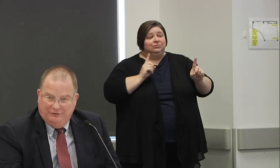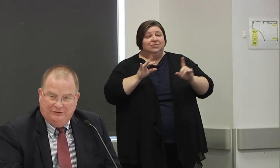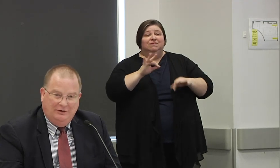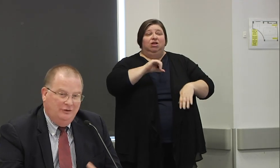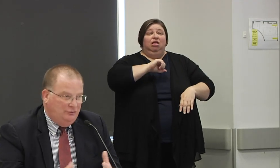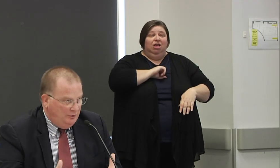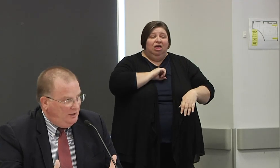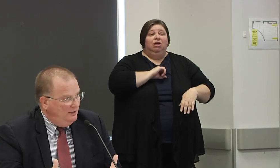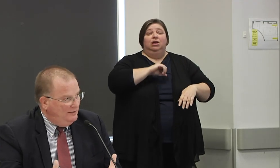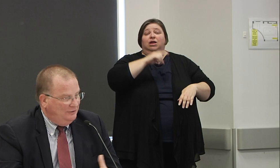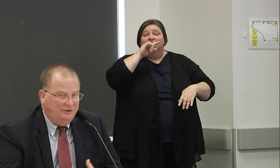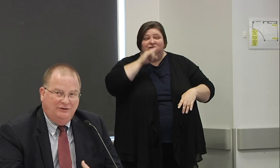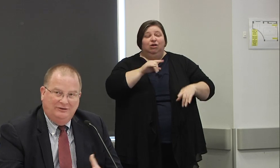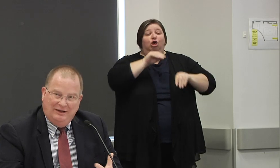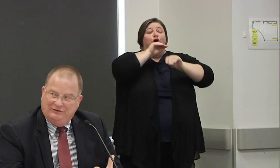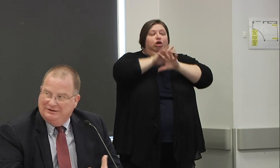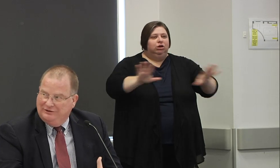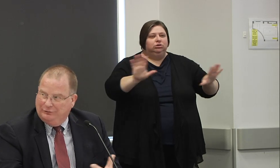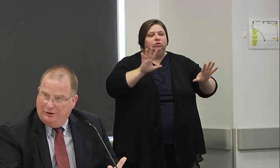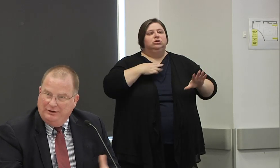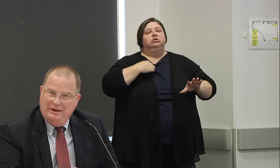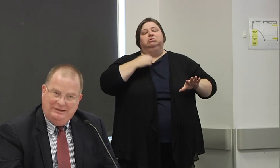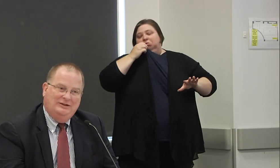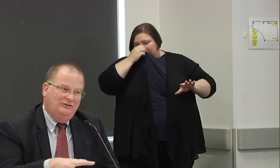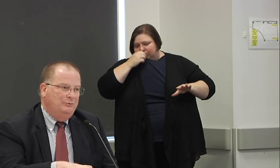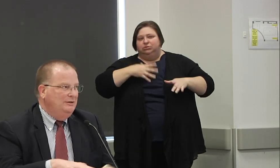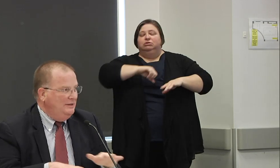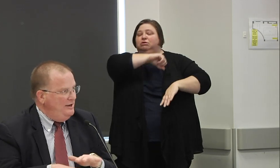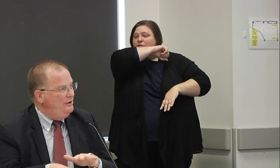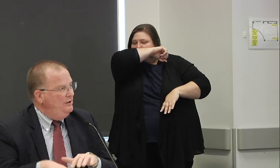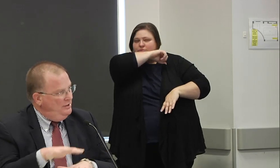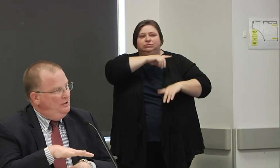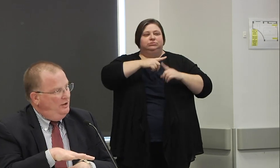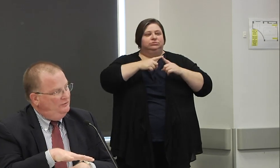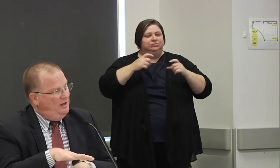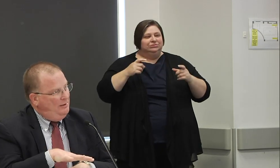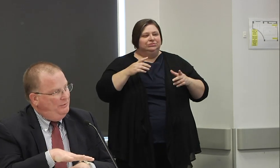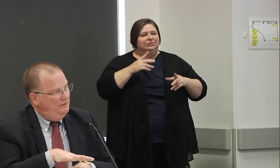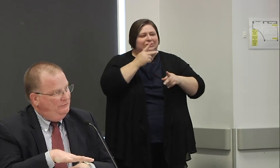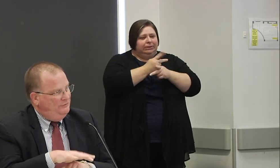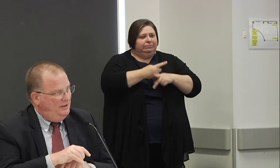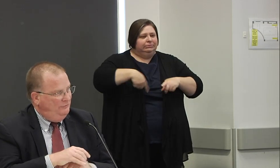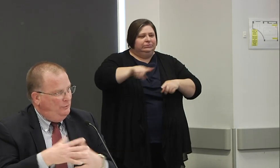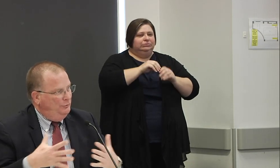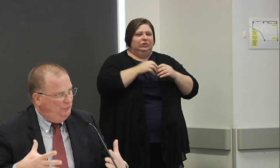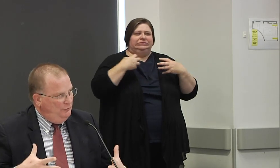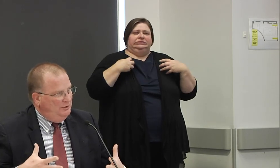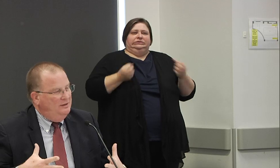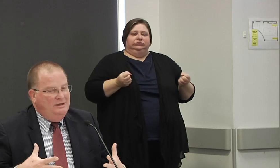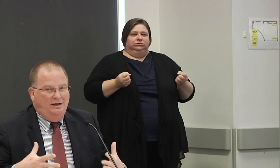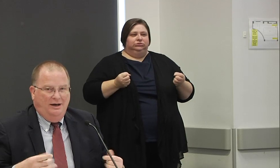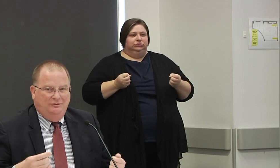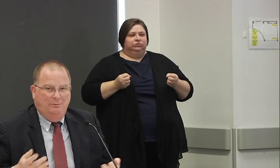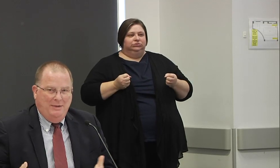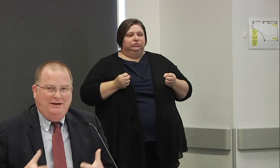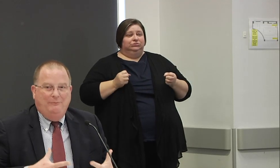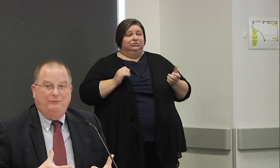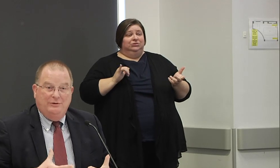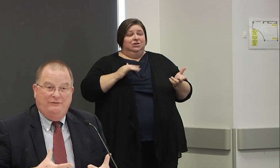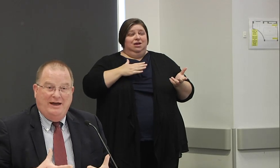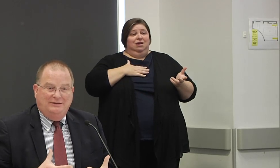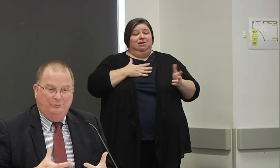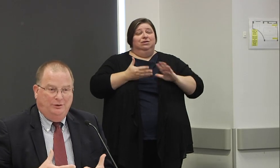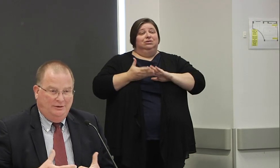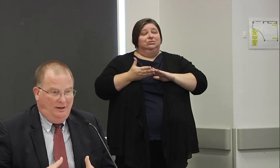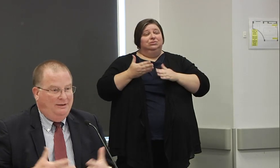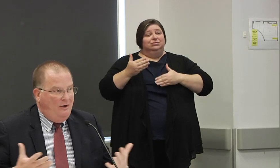coverings, doing contact tracing, testing. These are all things that we layer on top of what we're doing to make up for the fact